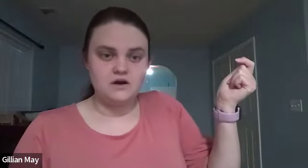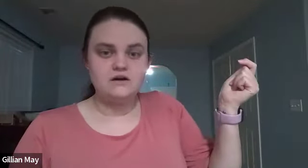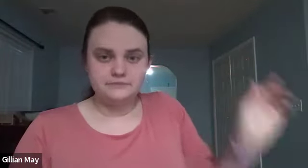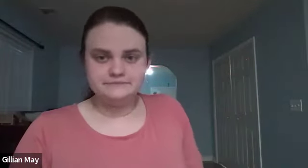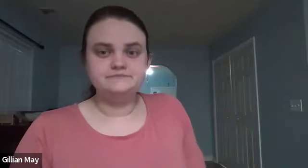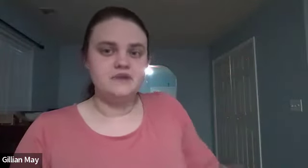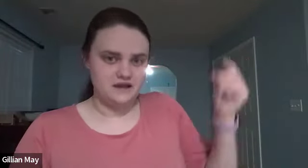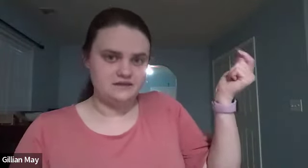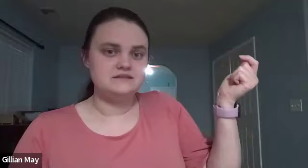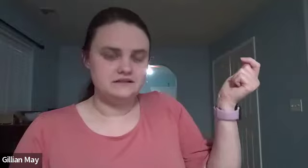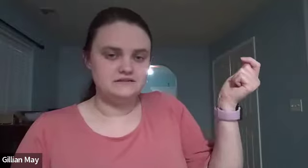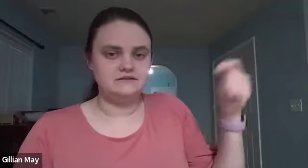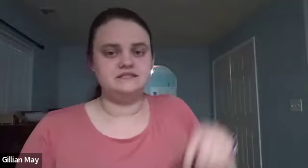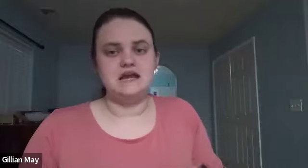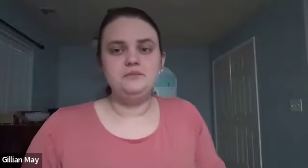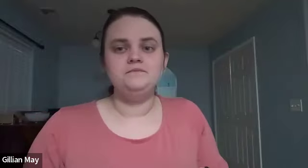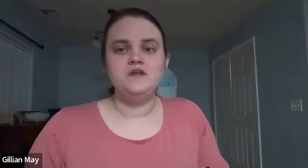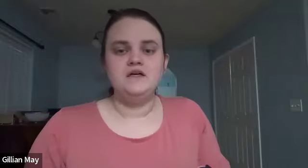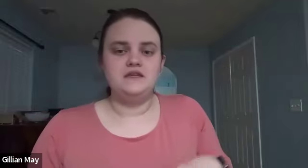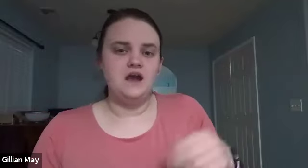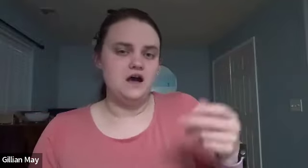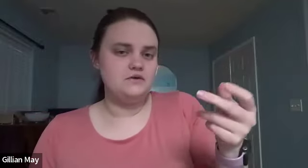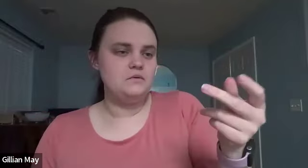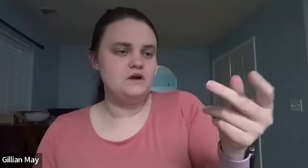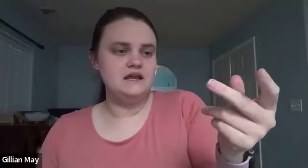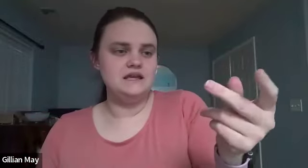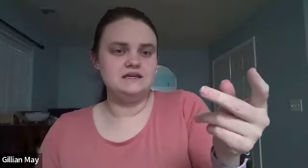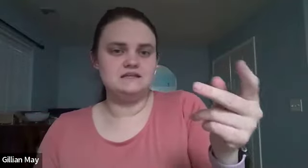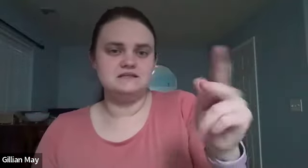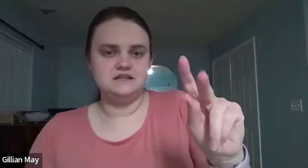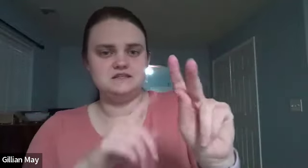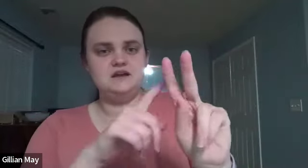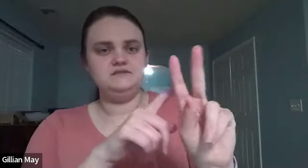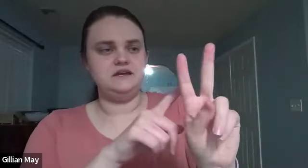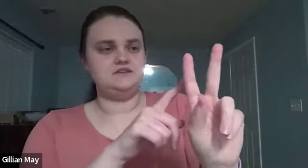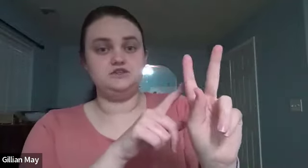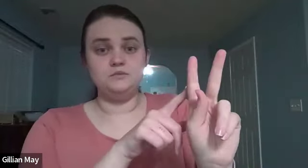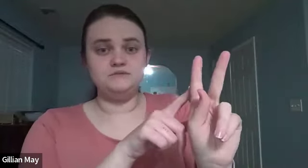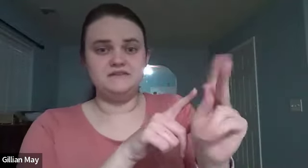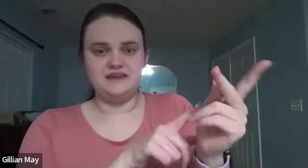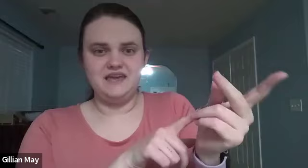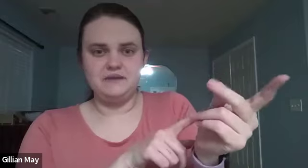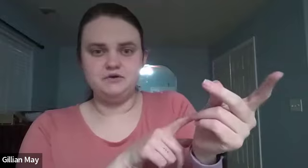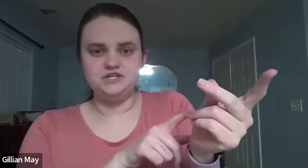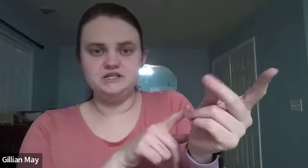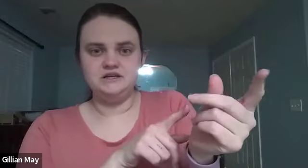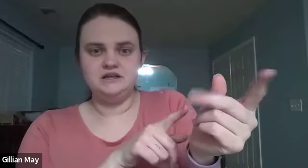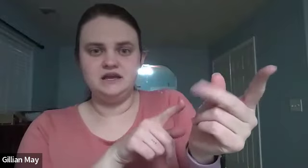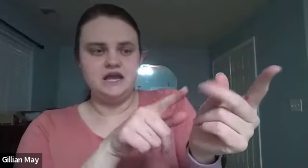Dog, pat and snap. The other one is, it's kind of like, so you're almost making that K motion and